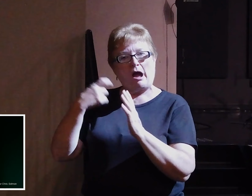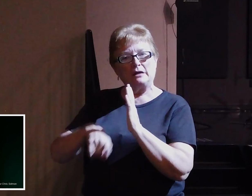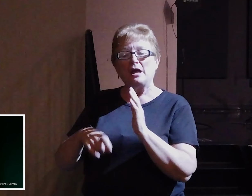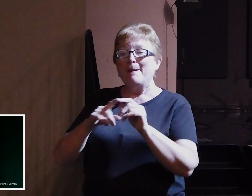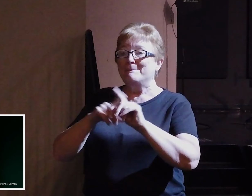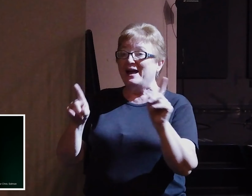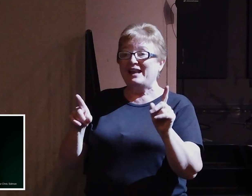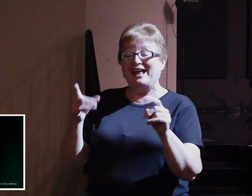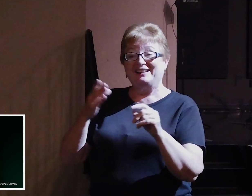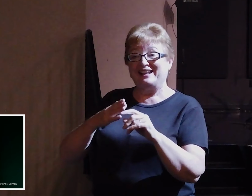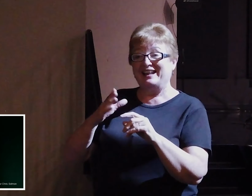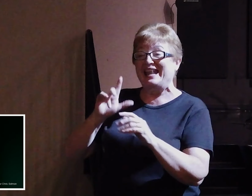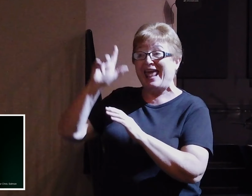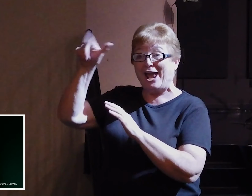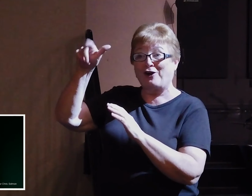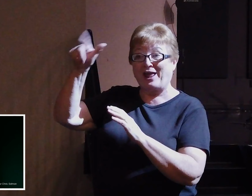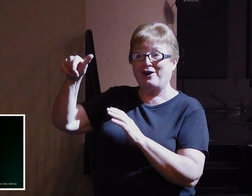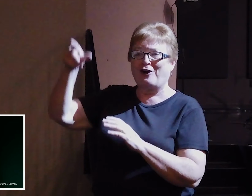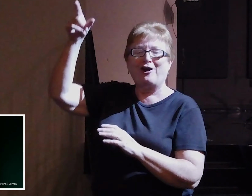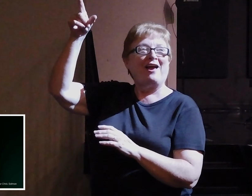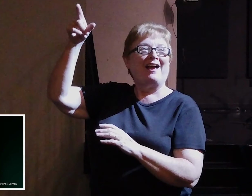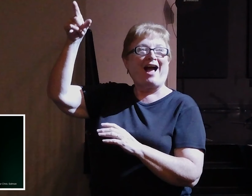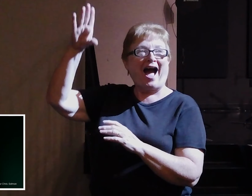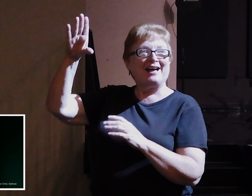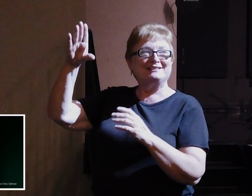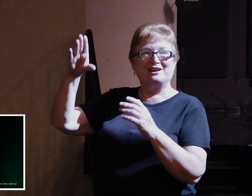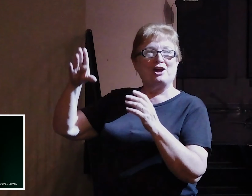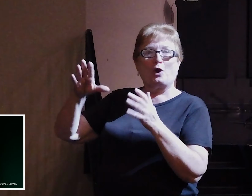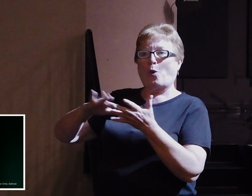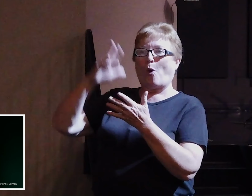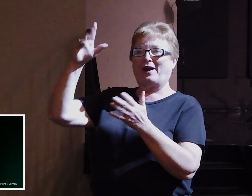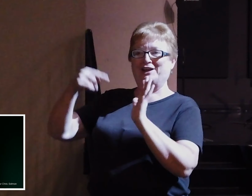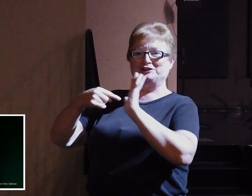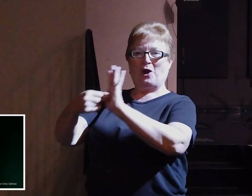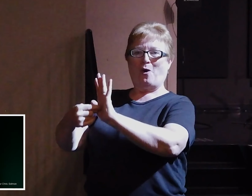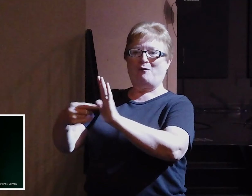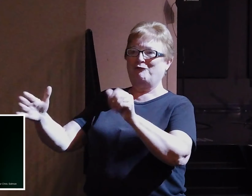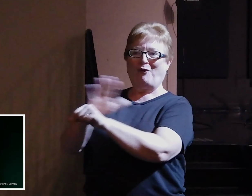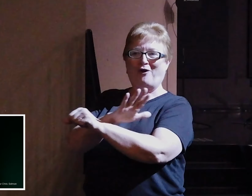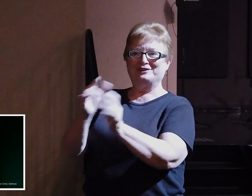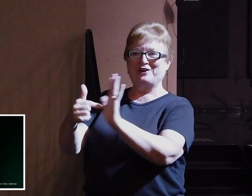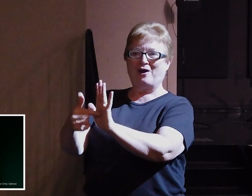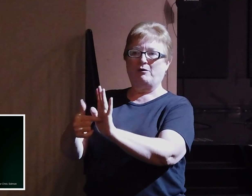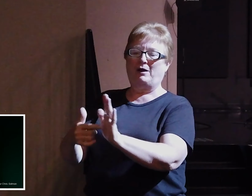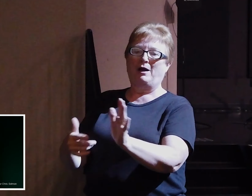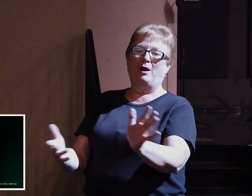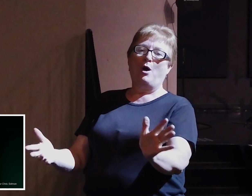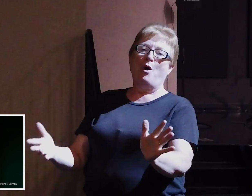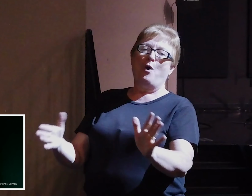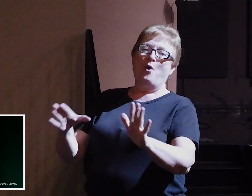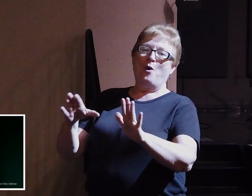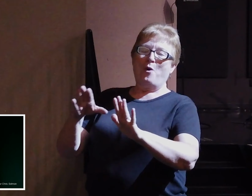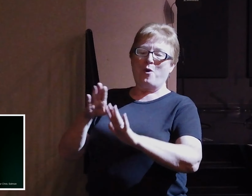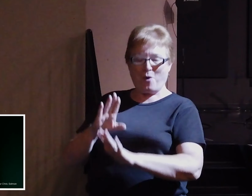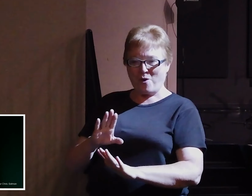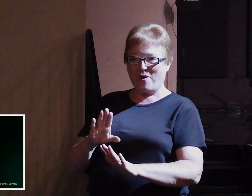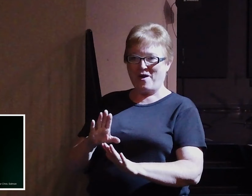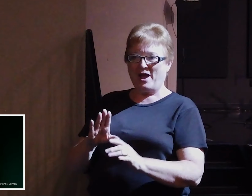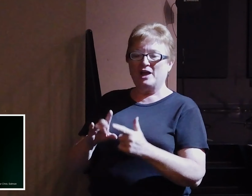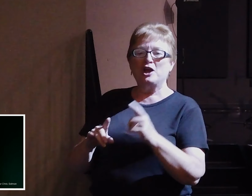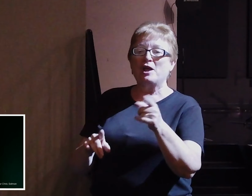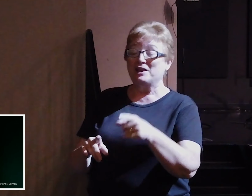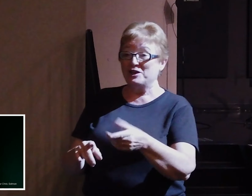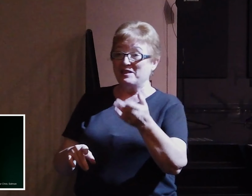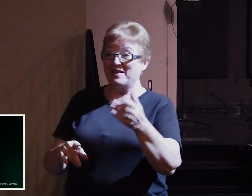is revealed, it's going to be awesome. You will never say the words, ah, that wasn't worth